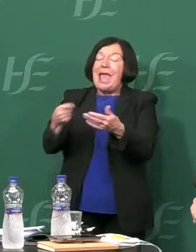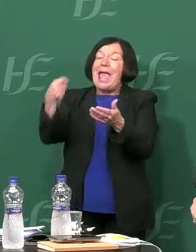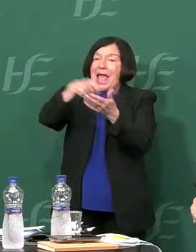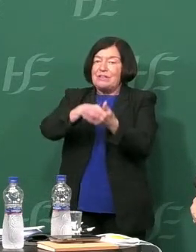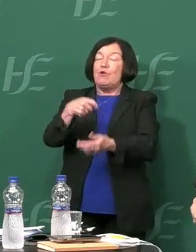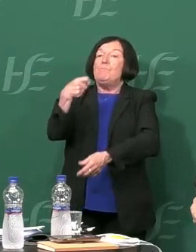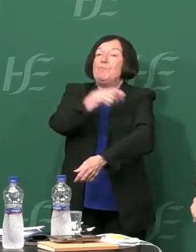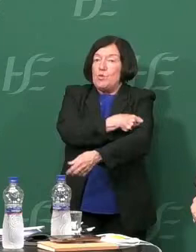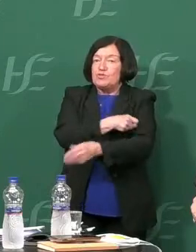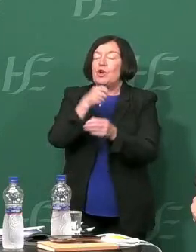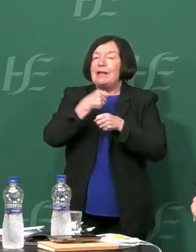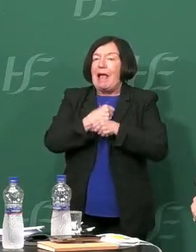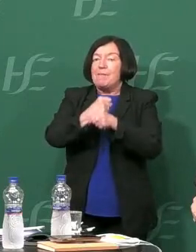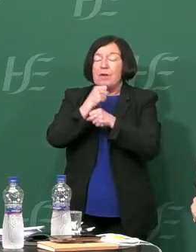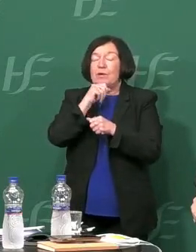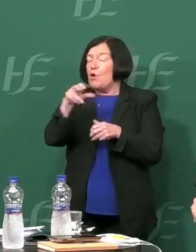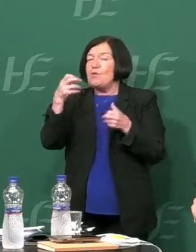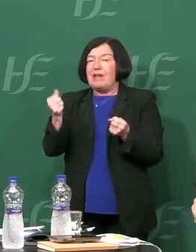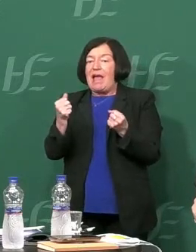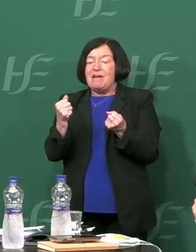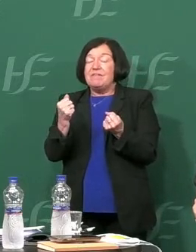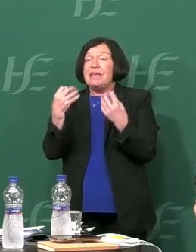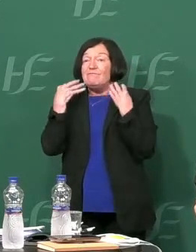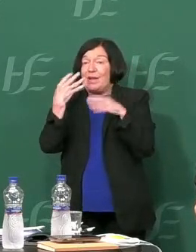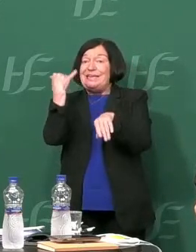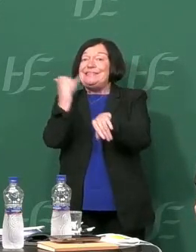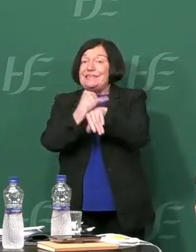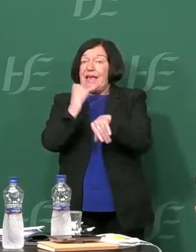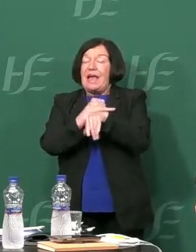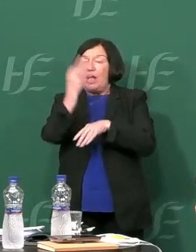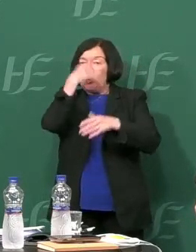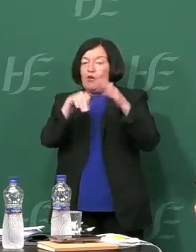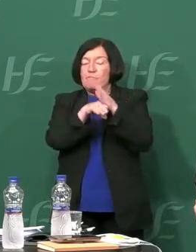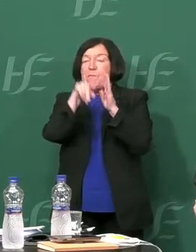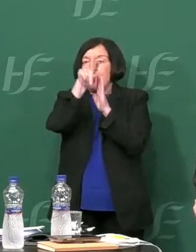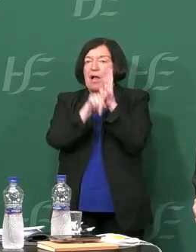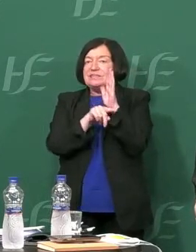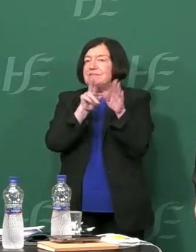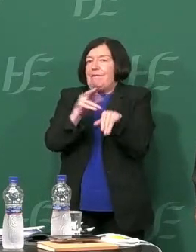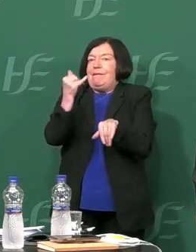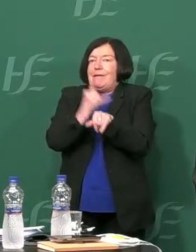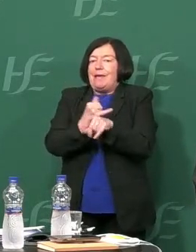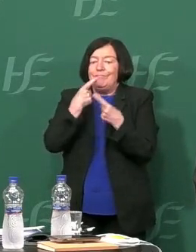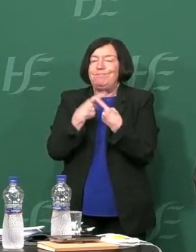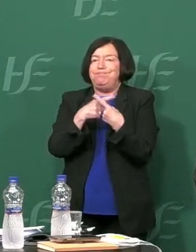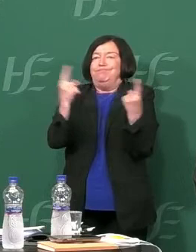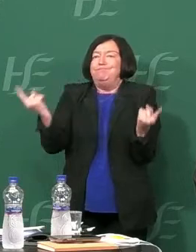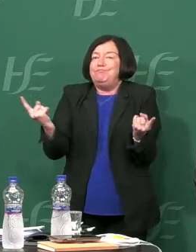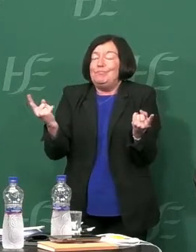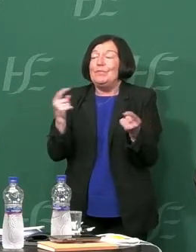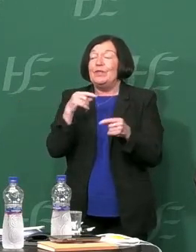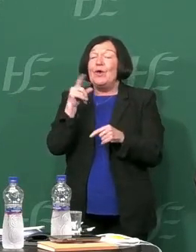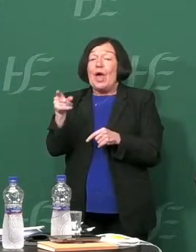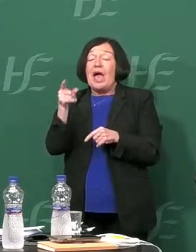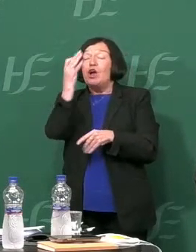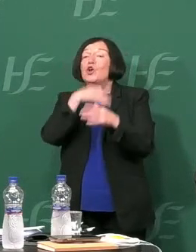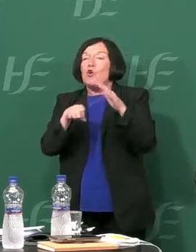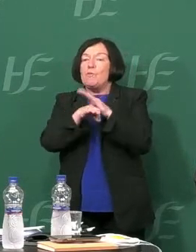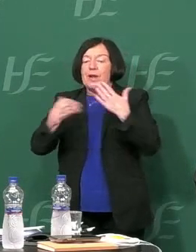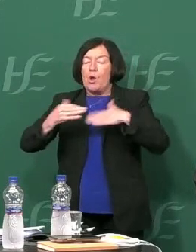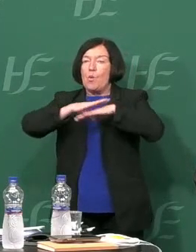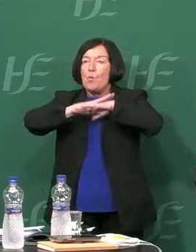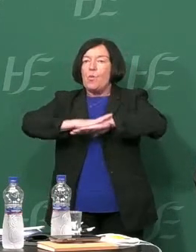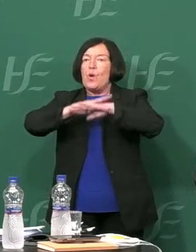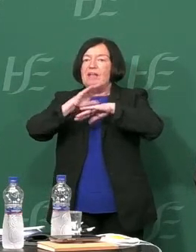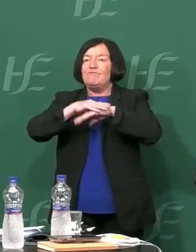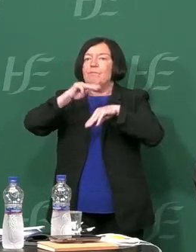in time, we don't have a direction, and government policy is not being agreed to go to the booster campaign. And indeed, government are waiting